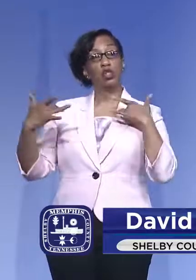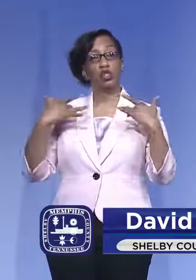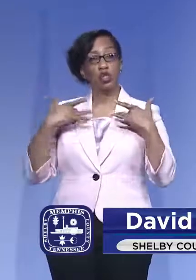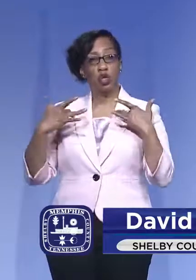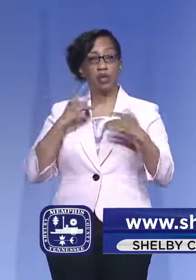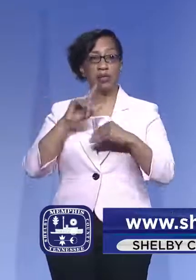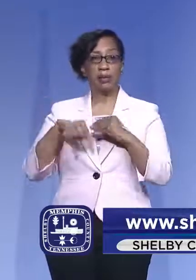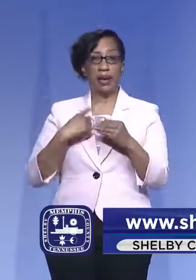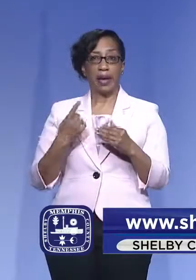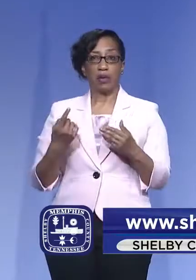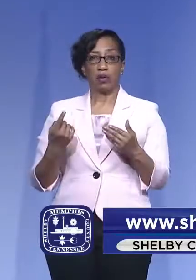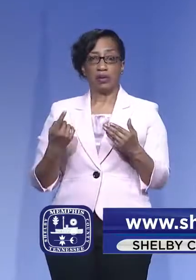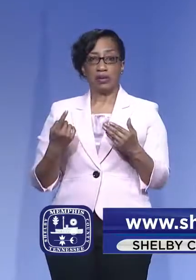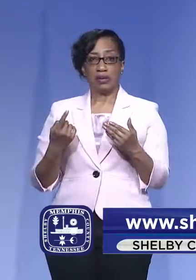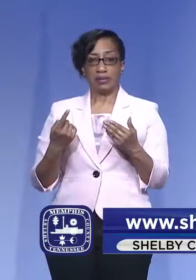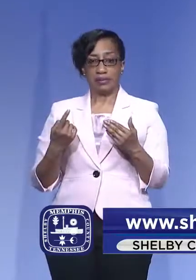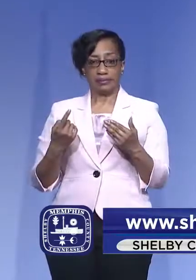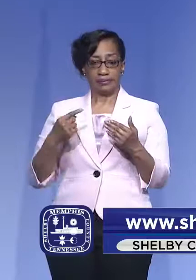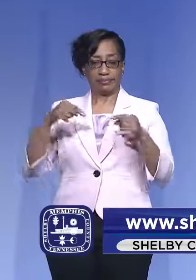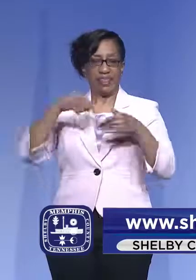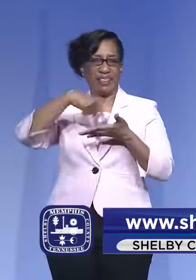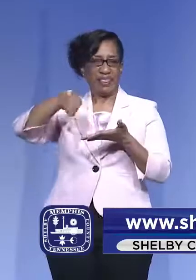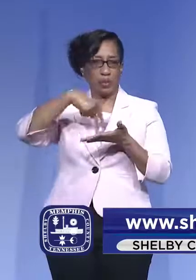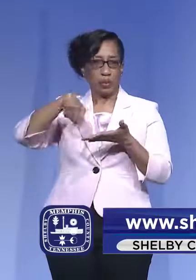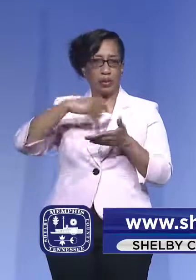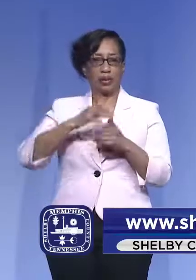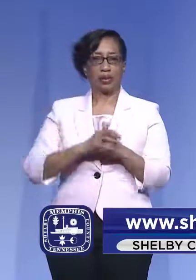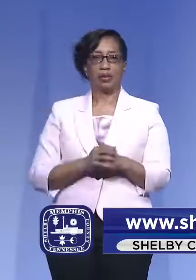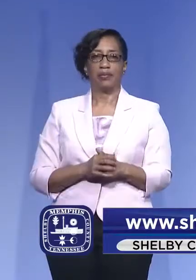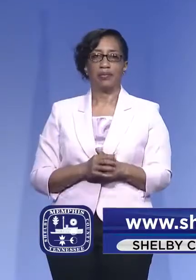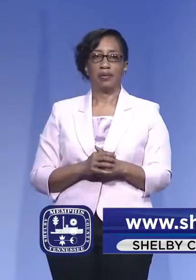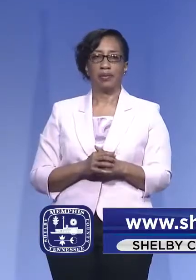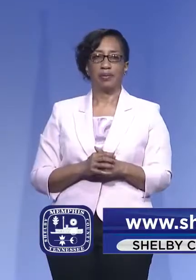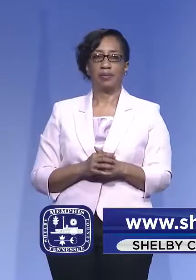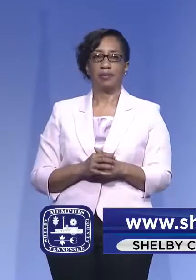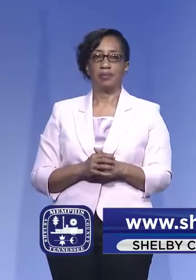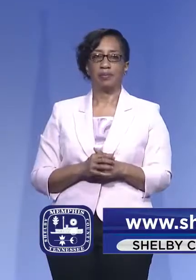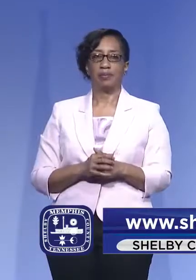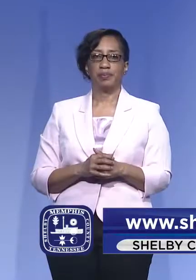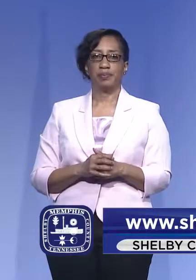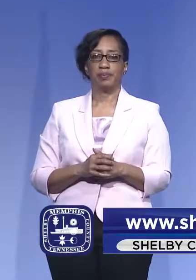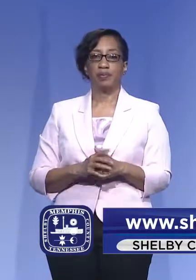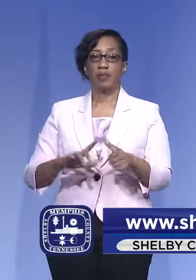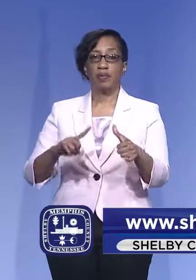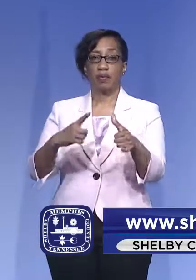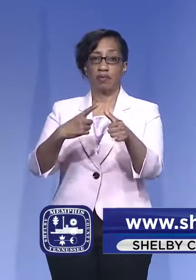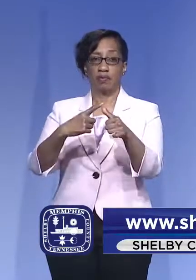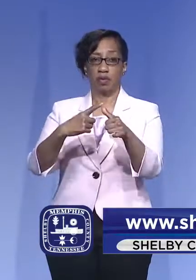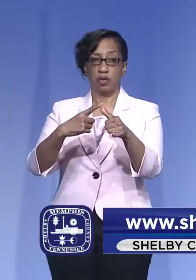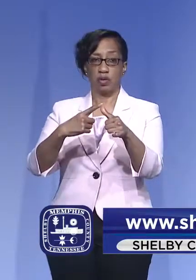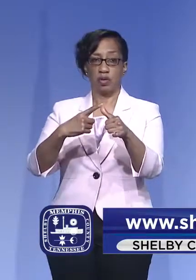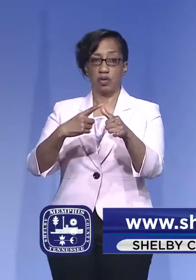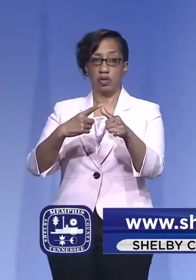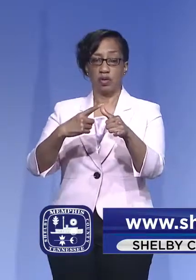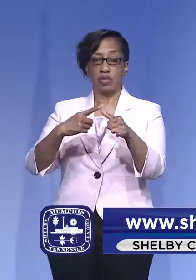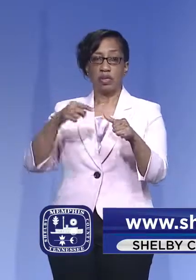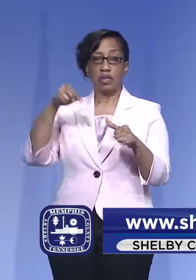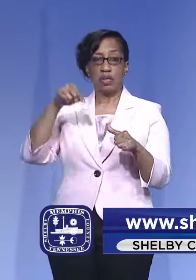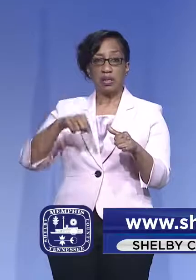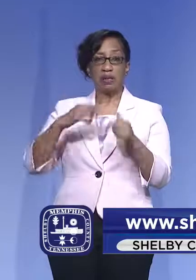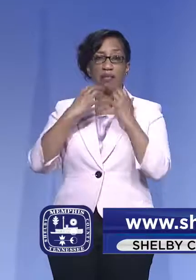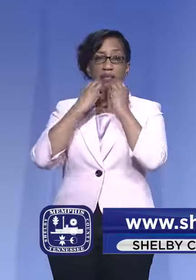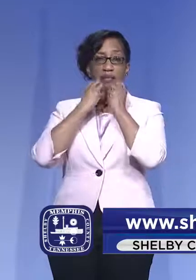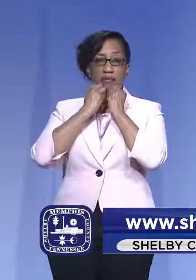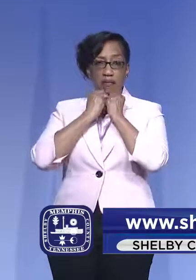this development this week. First, the mission, vision, and values of the Shelby County